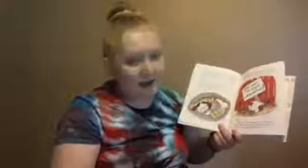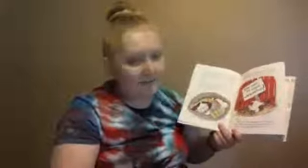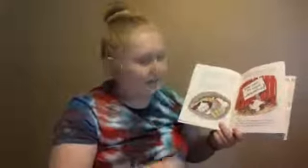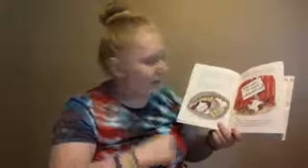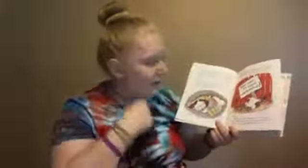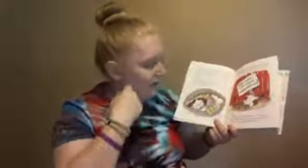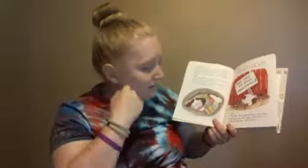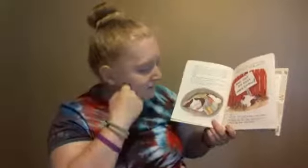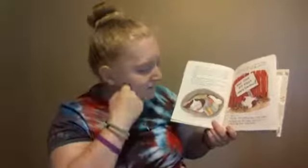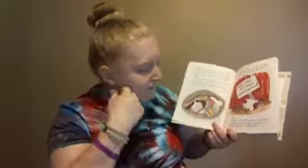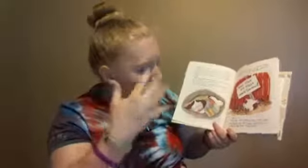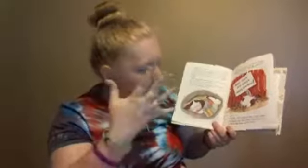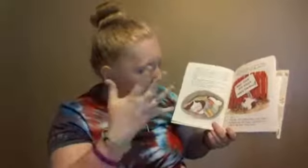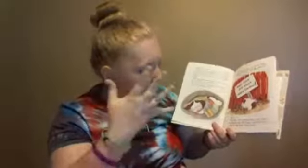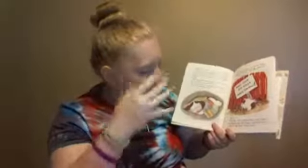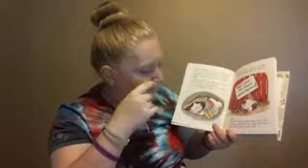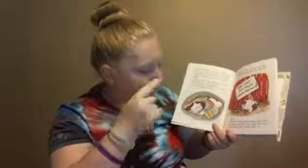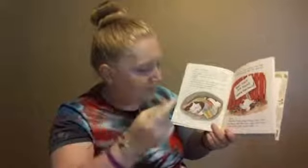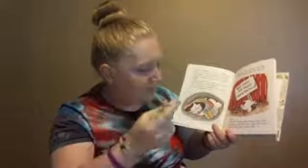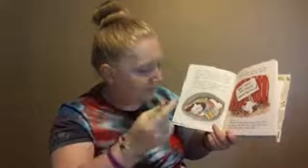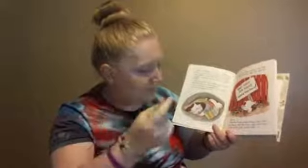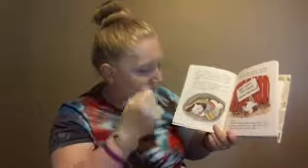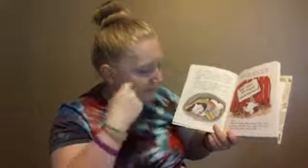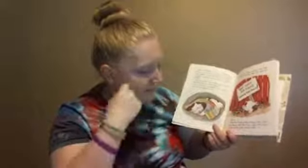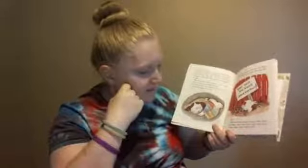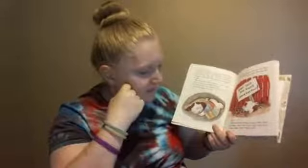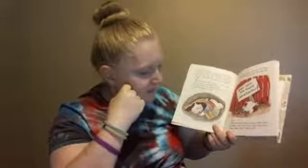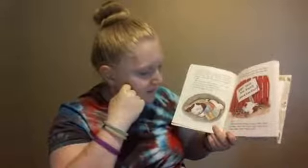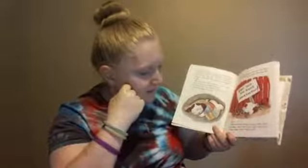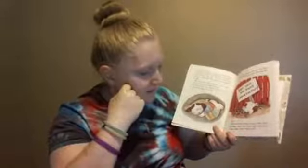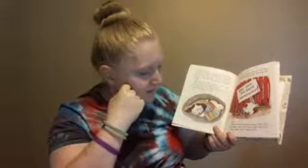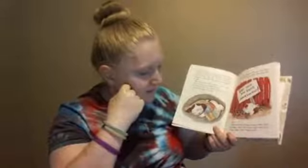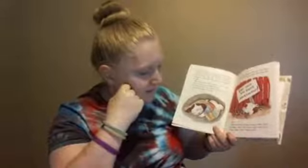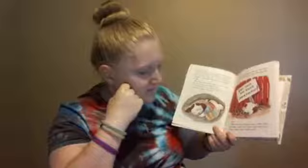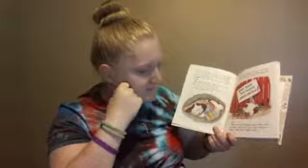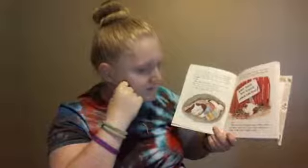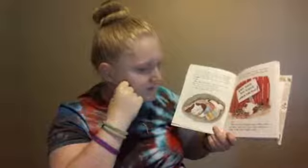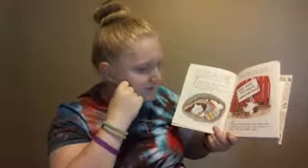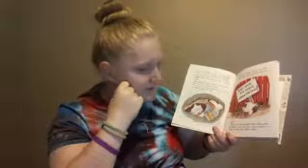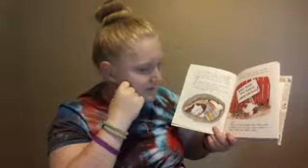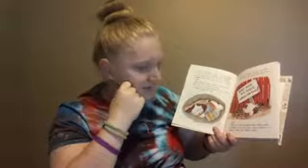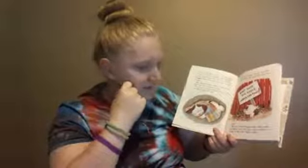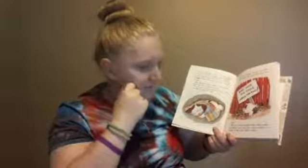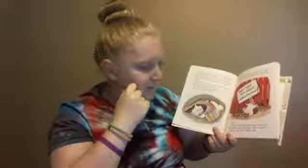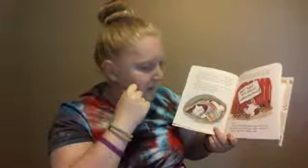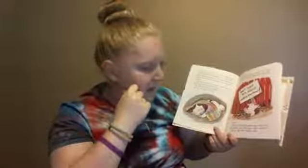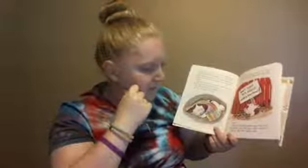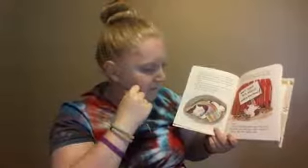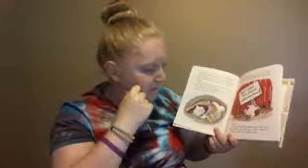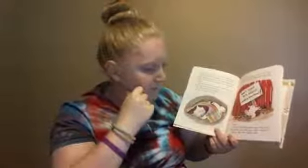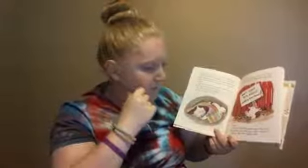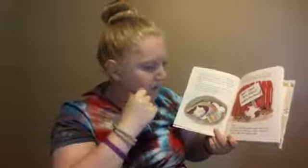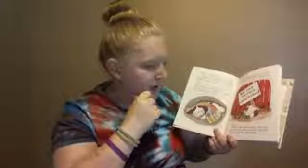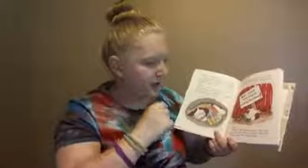But the 5 little puppies dug a hole under the fence just the same and went for a walk in